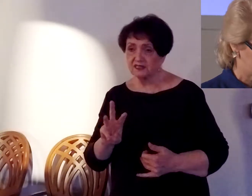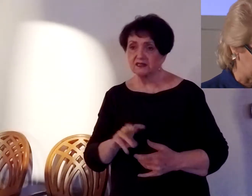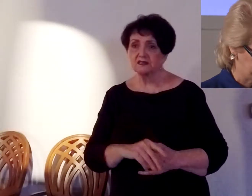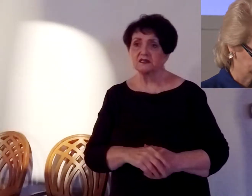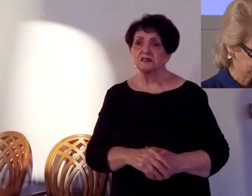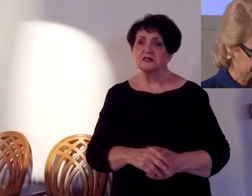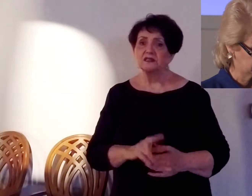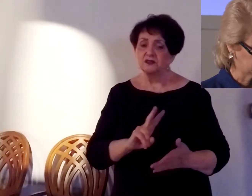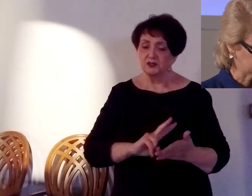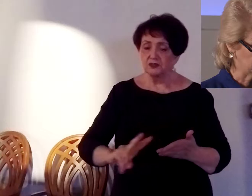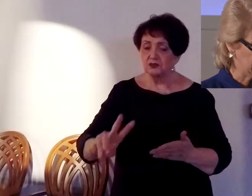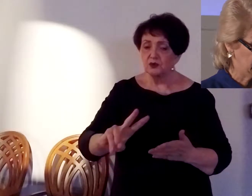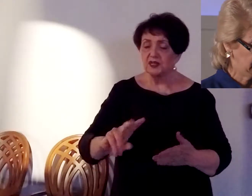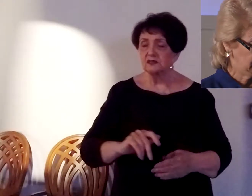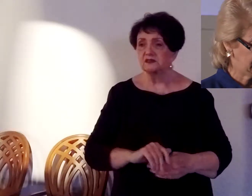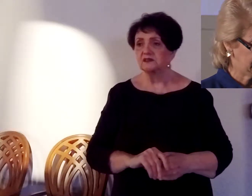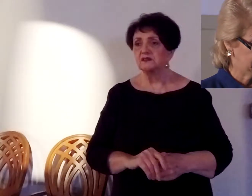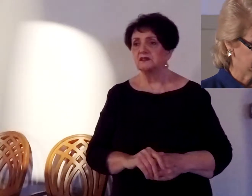in 2 weeks.